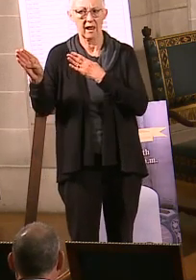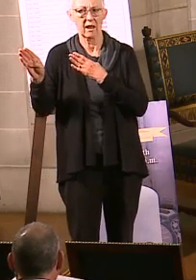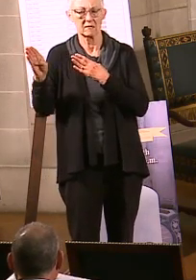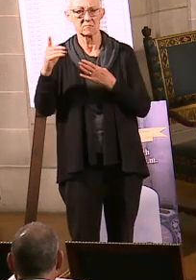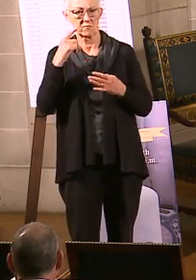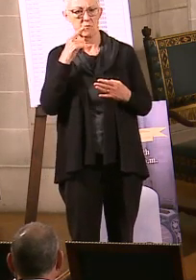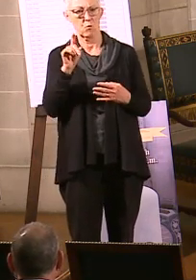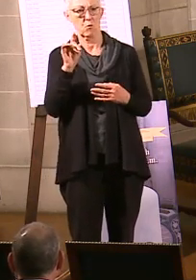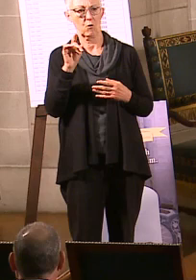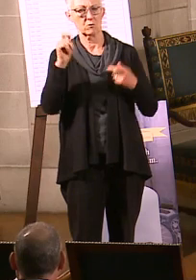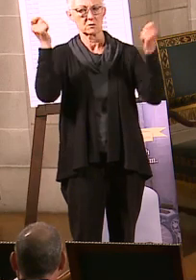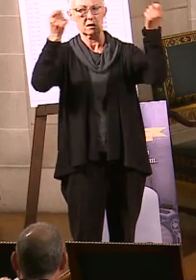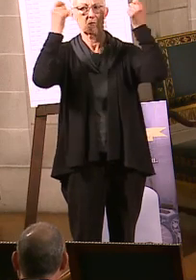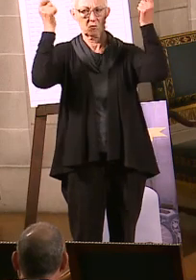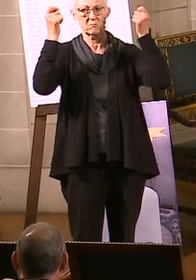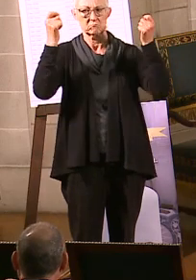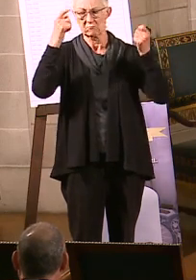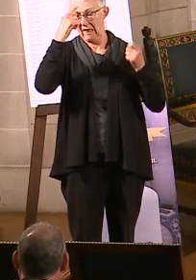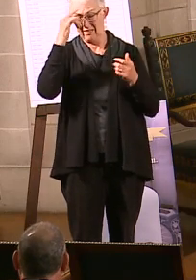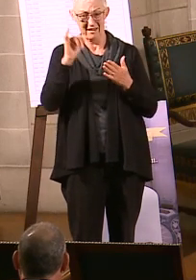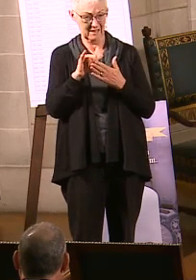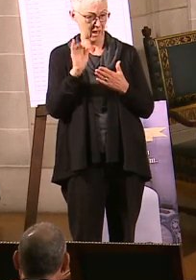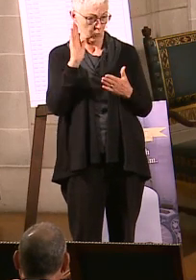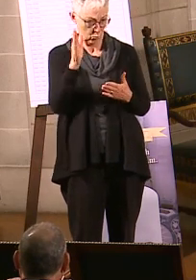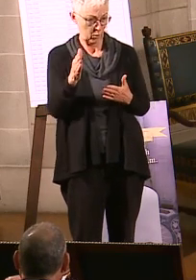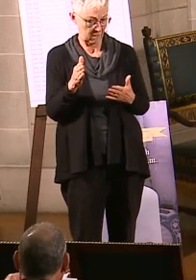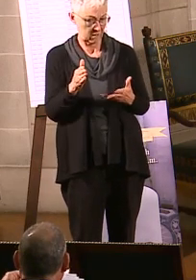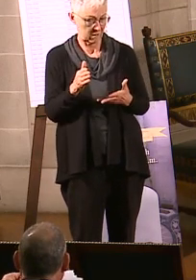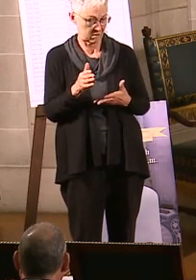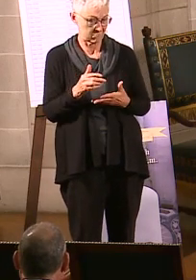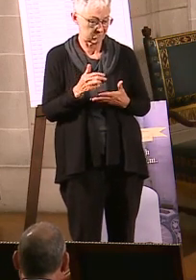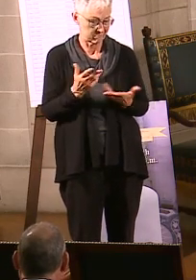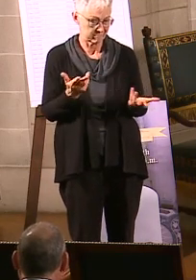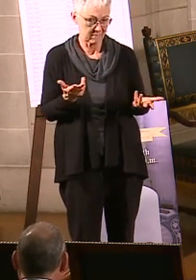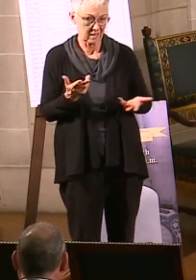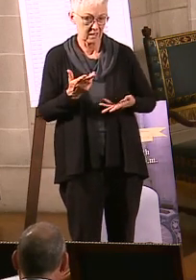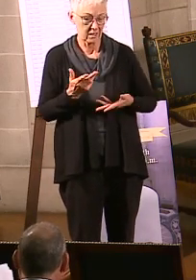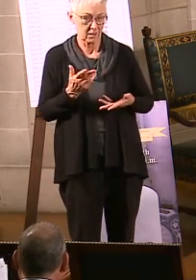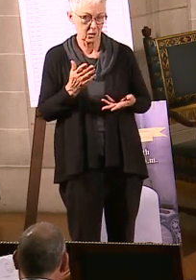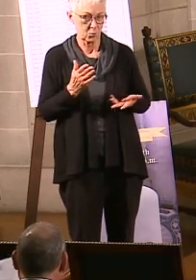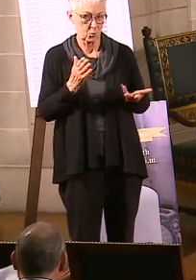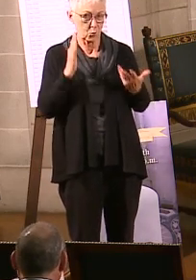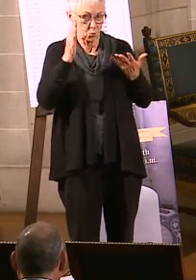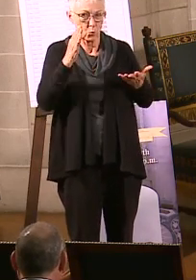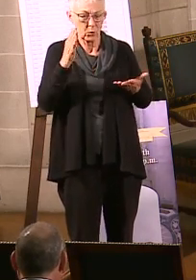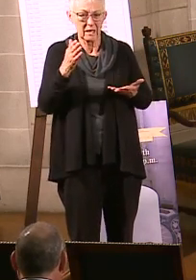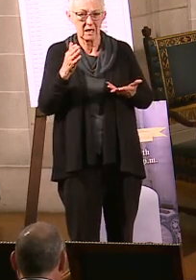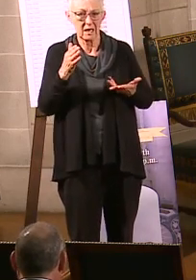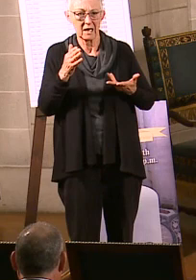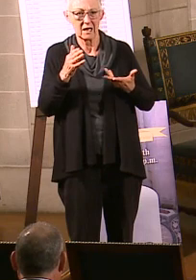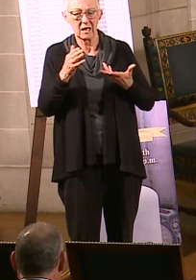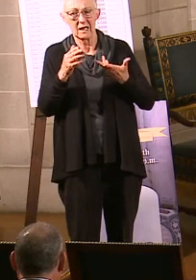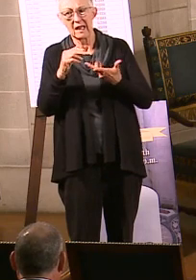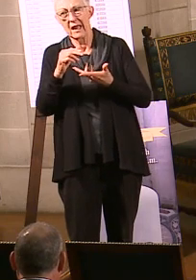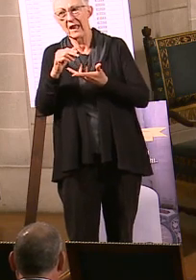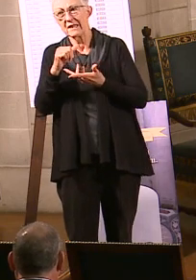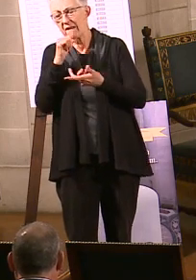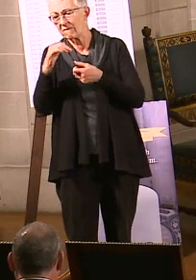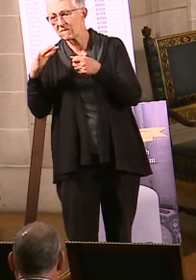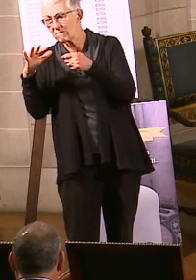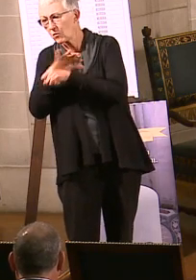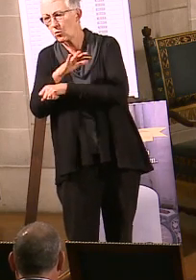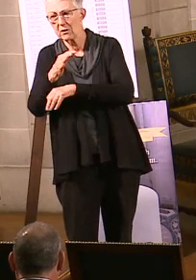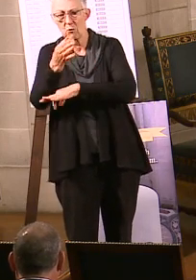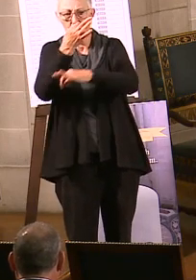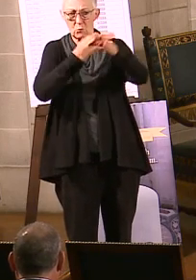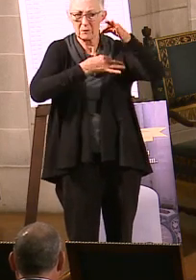valid, and I think it should, not really fully replace, because it's something